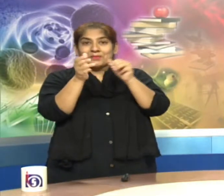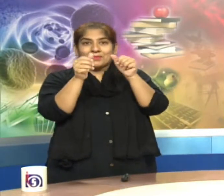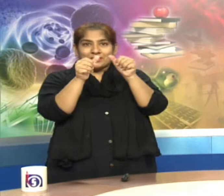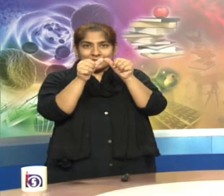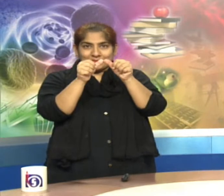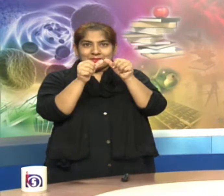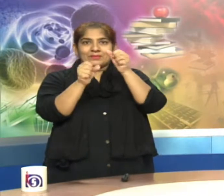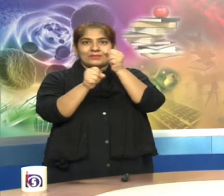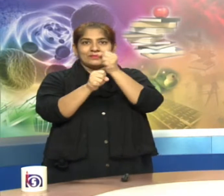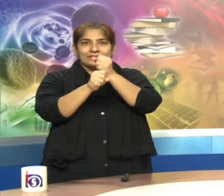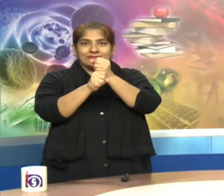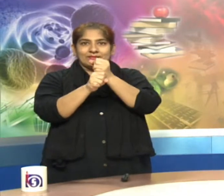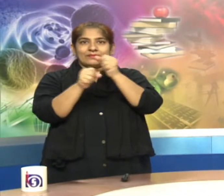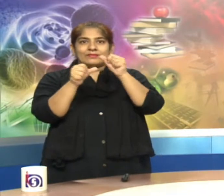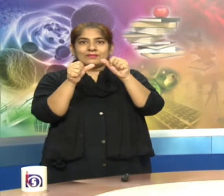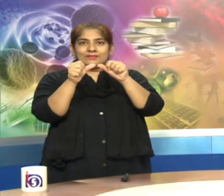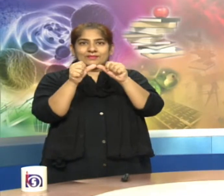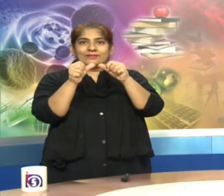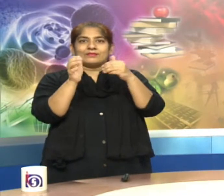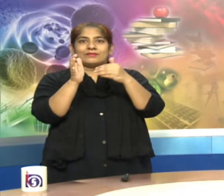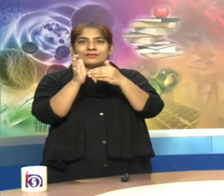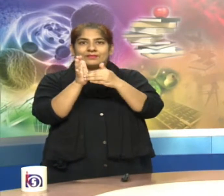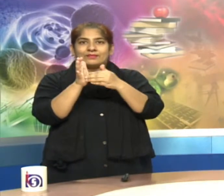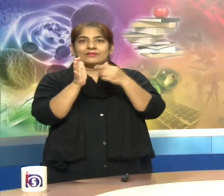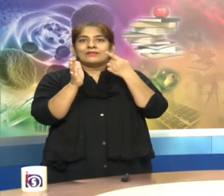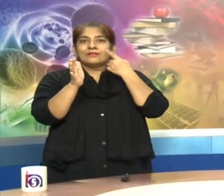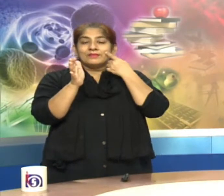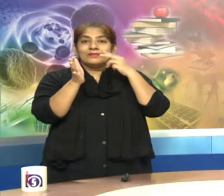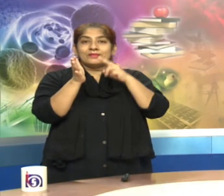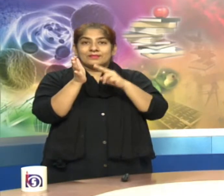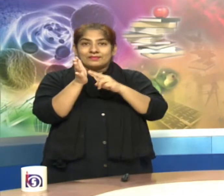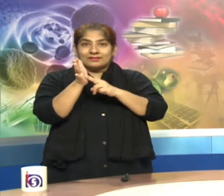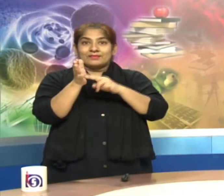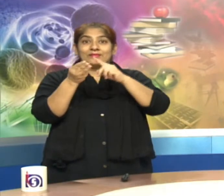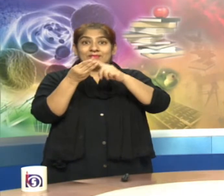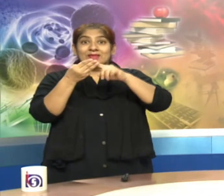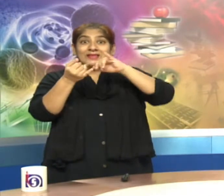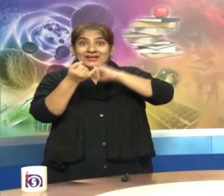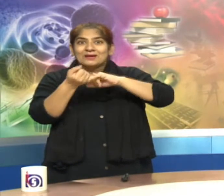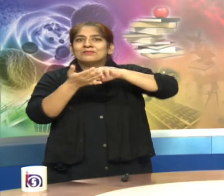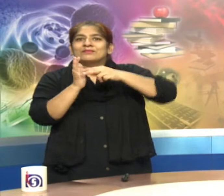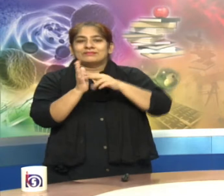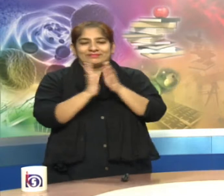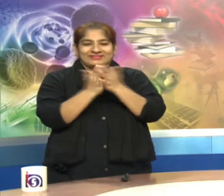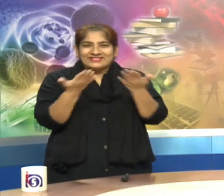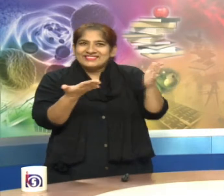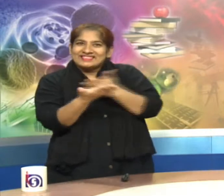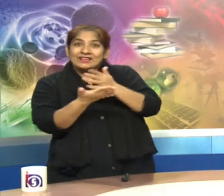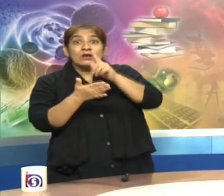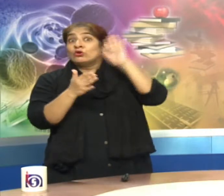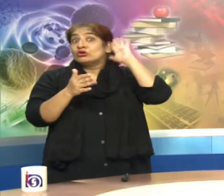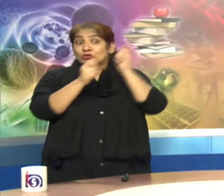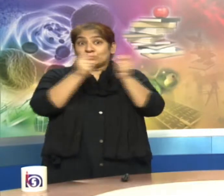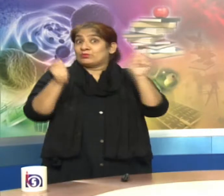media which is used for providing information for advertising is